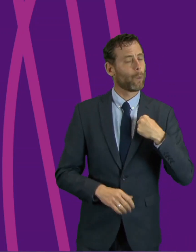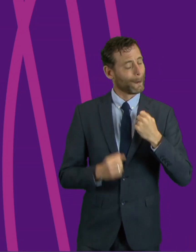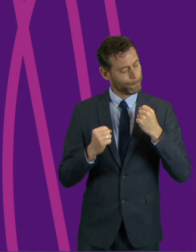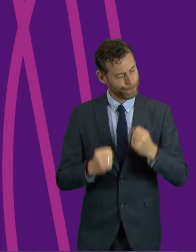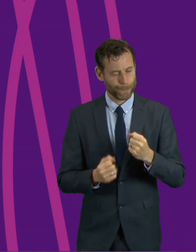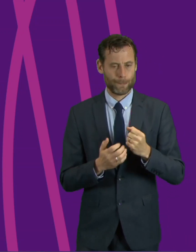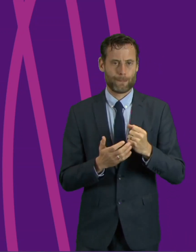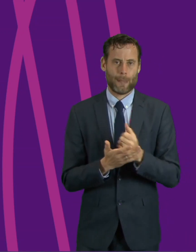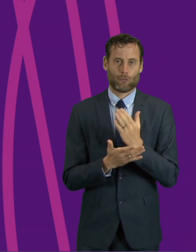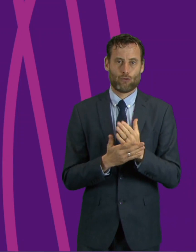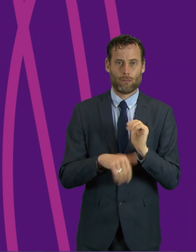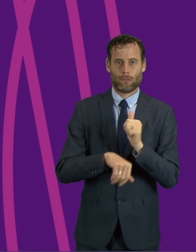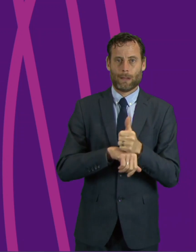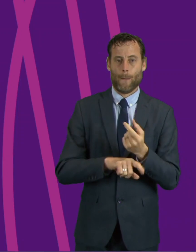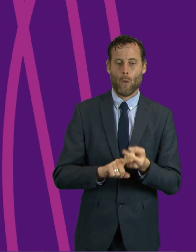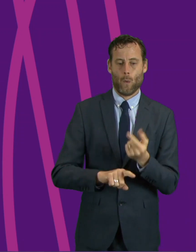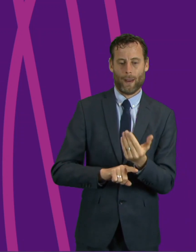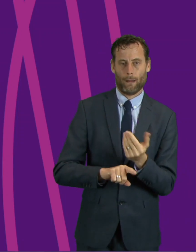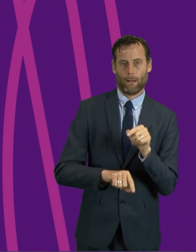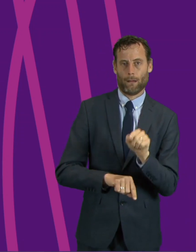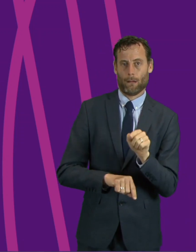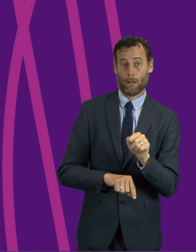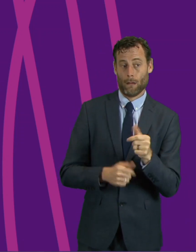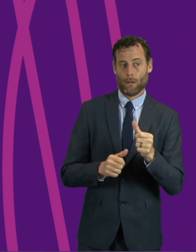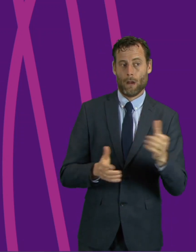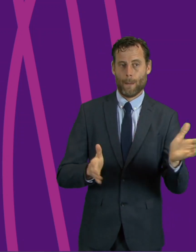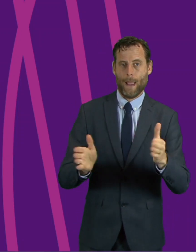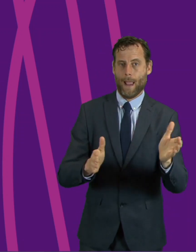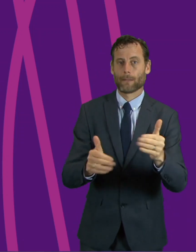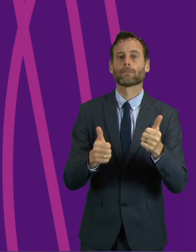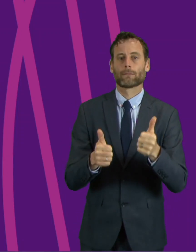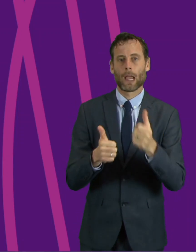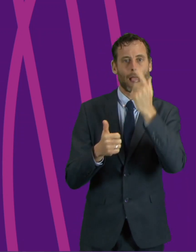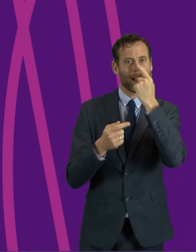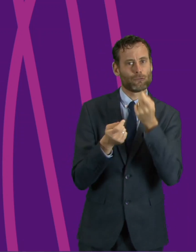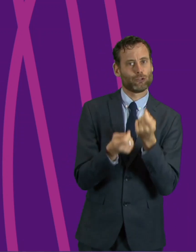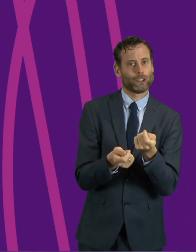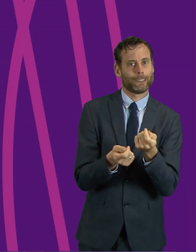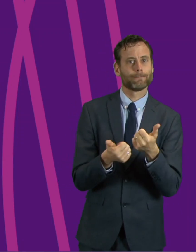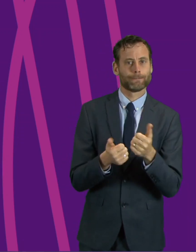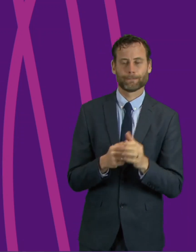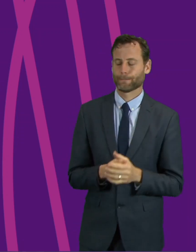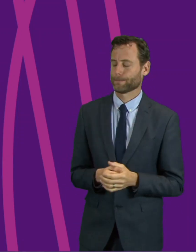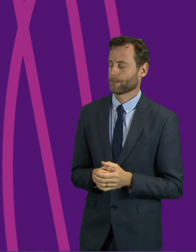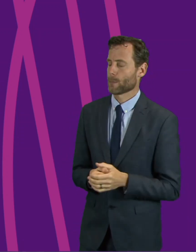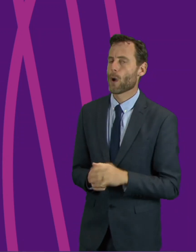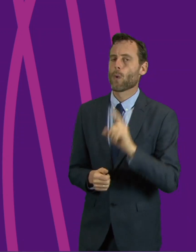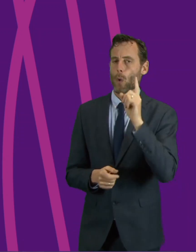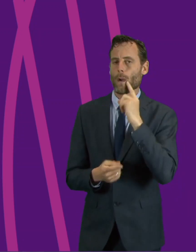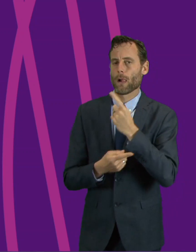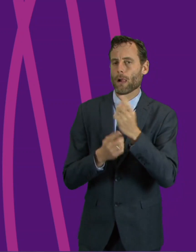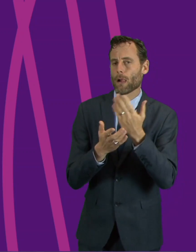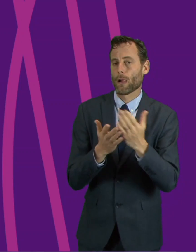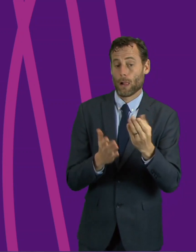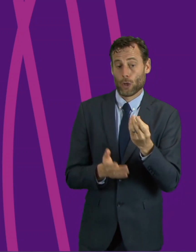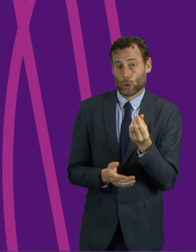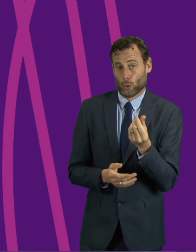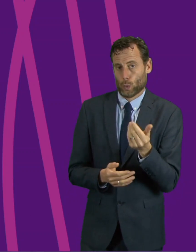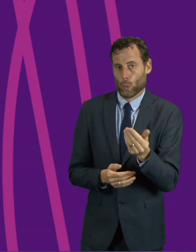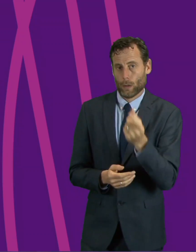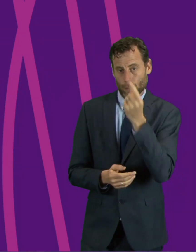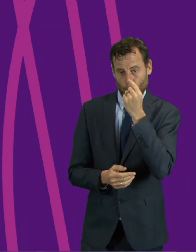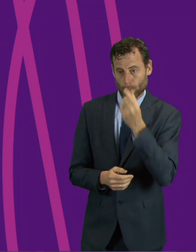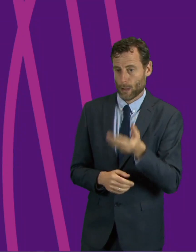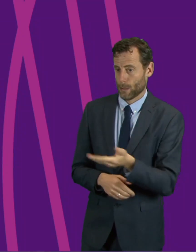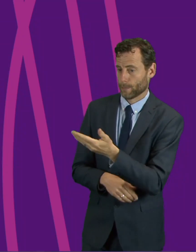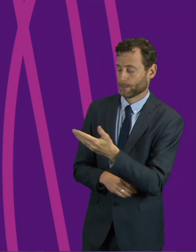possible the service resumes, and that we give the requisite clarity about that as soon as we're able to do so. David Stewart, followed by